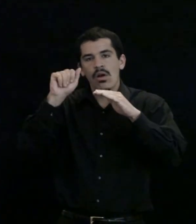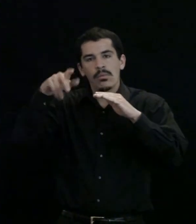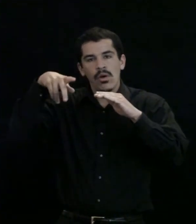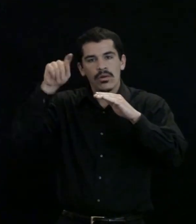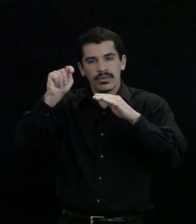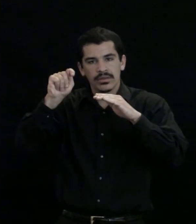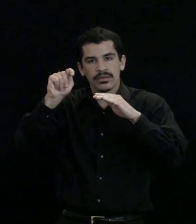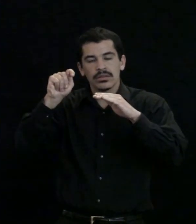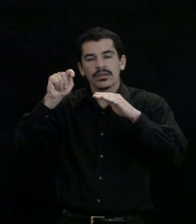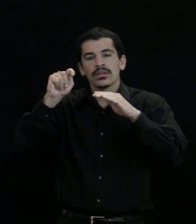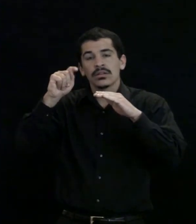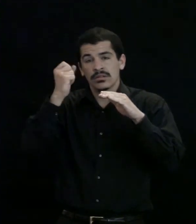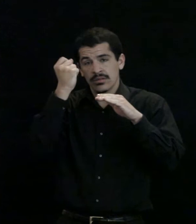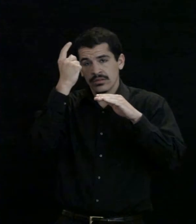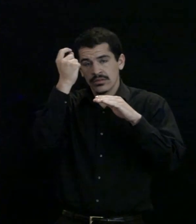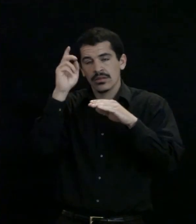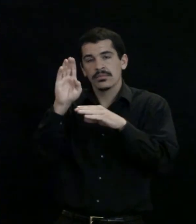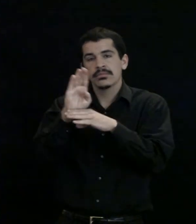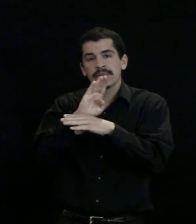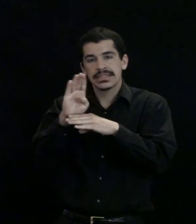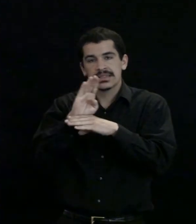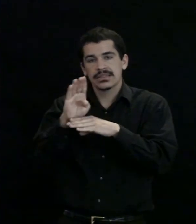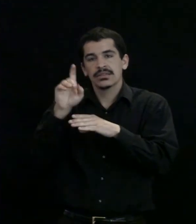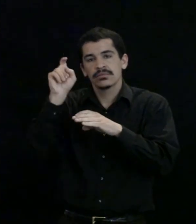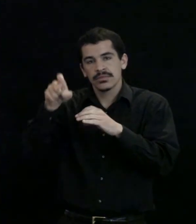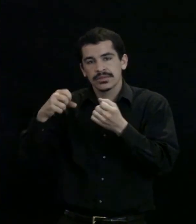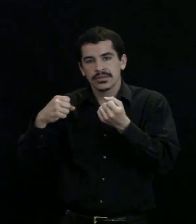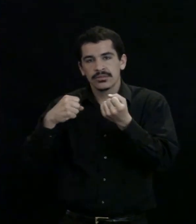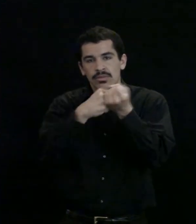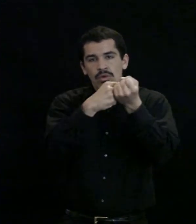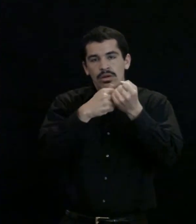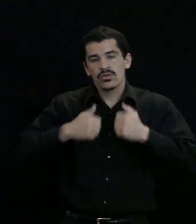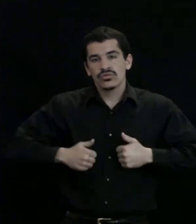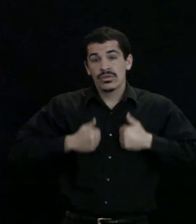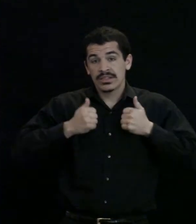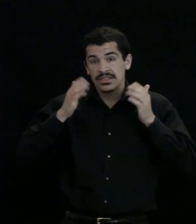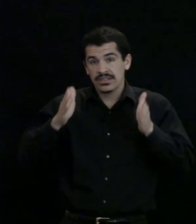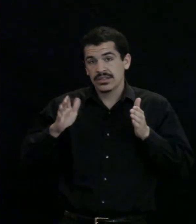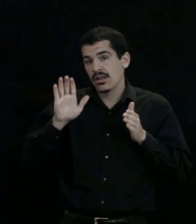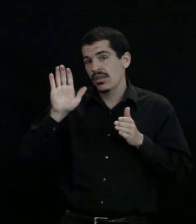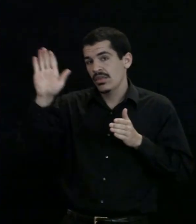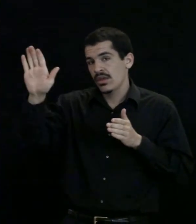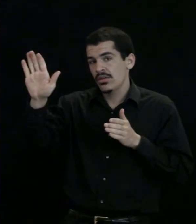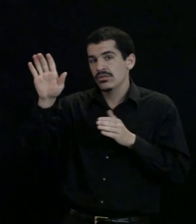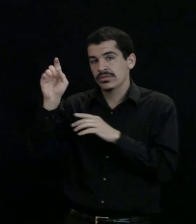these businesses must support residents' needs.